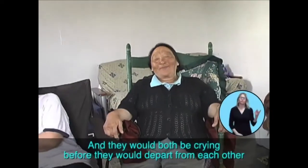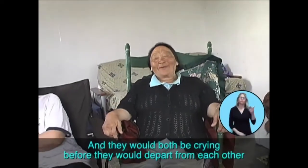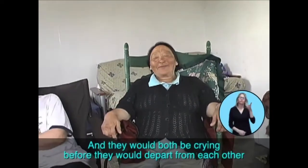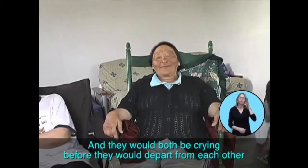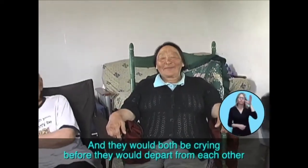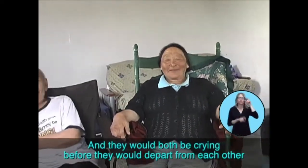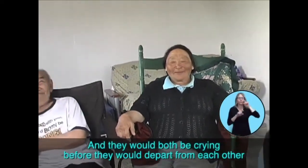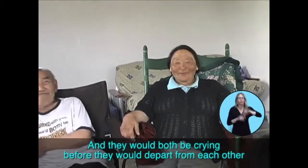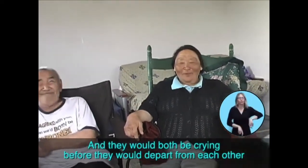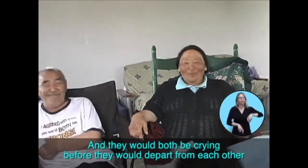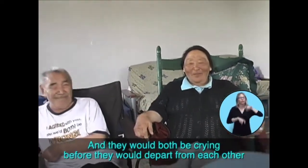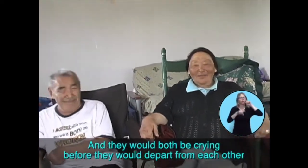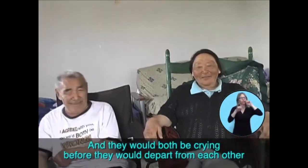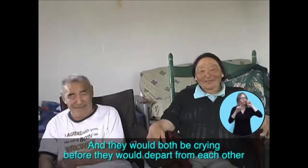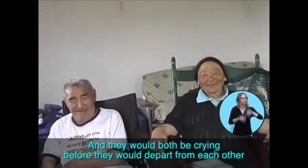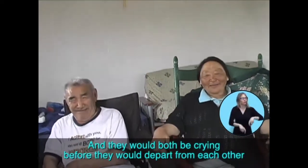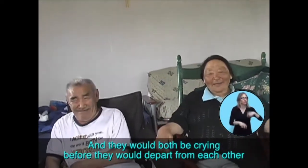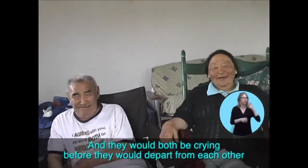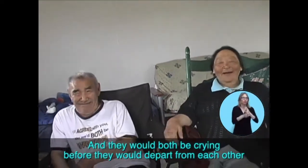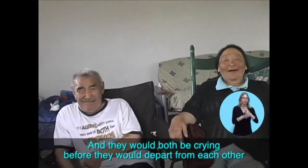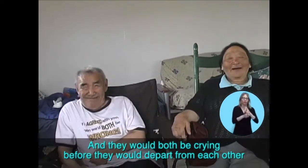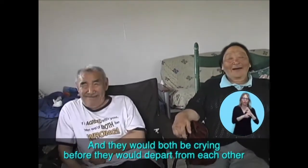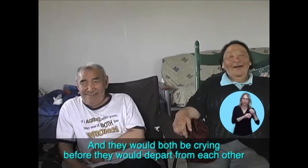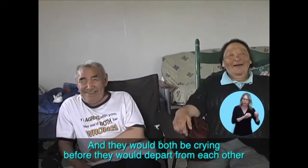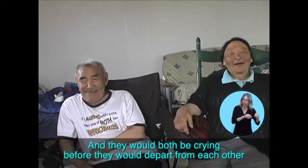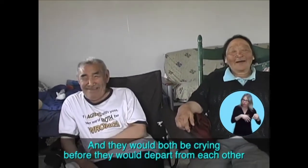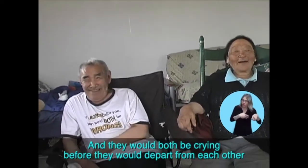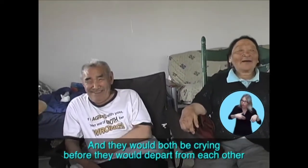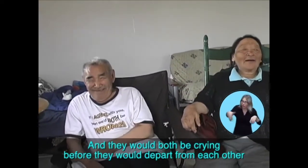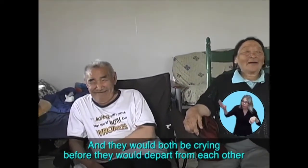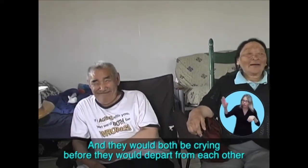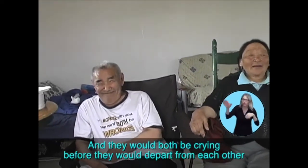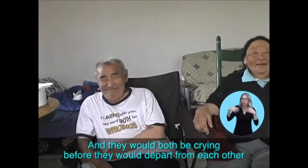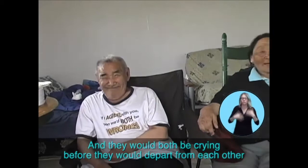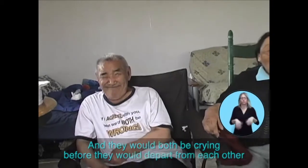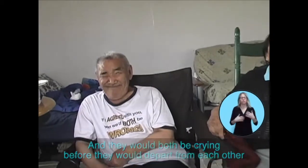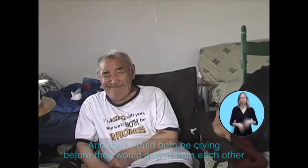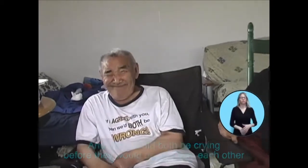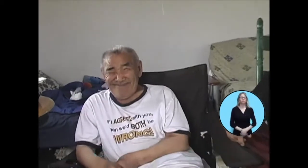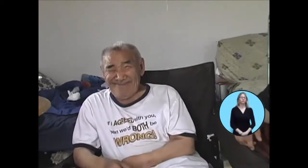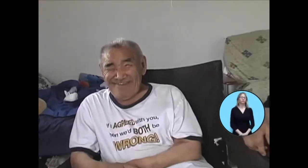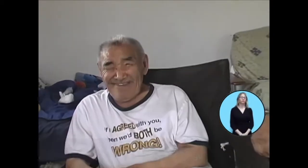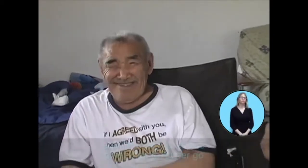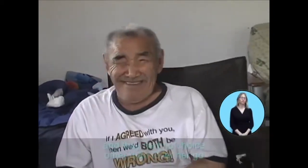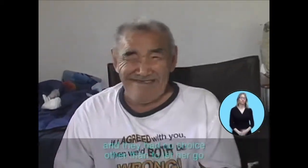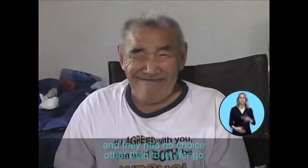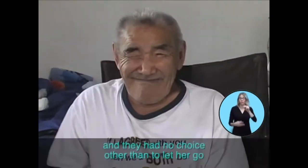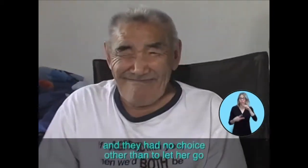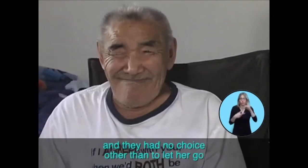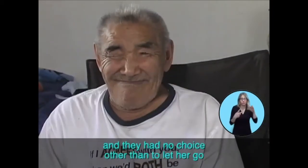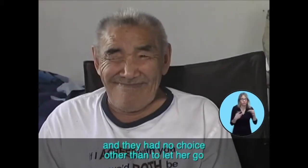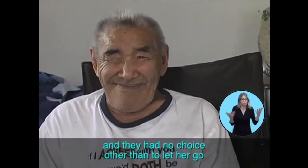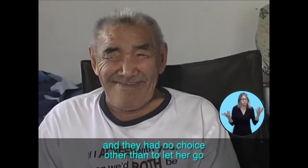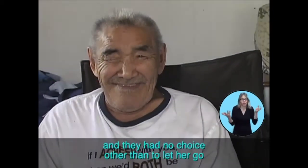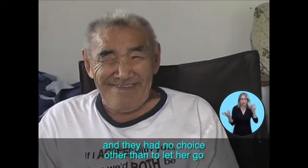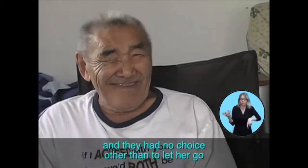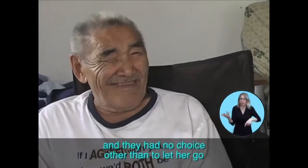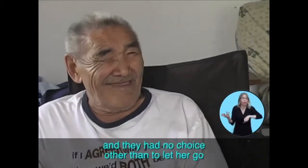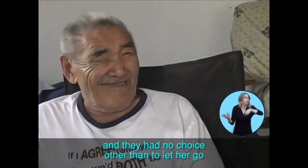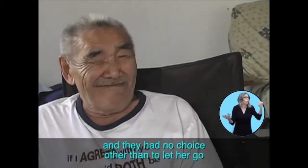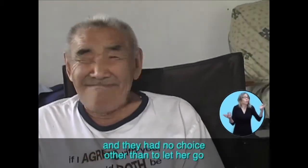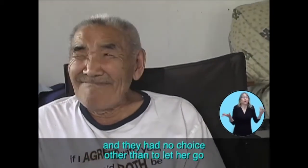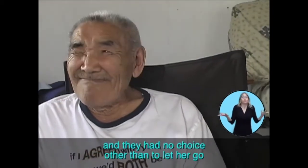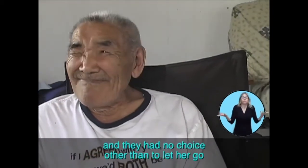They would both be crying before they would depart from each other, and they had no choice,